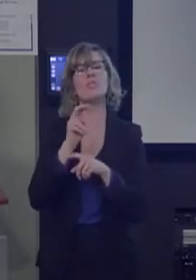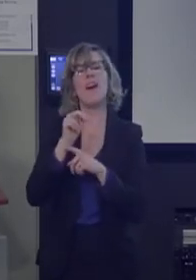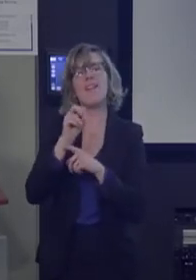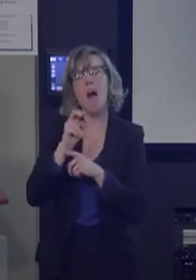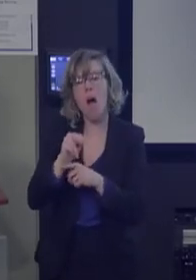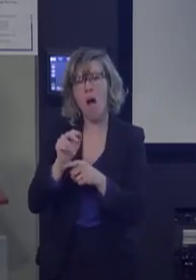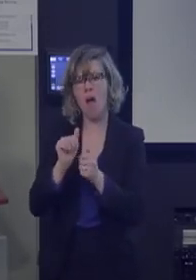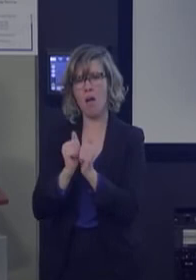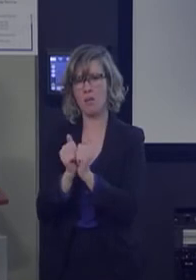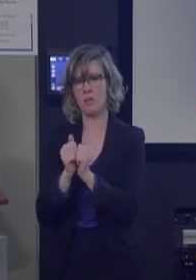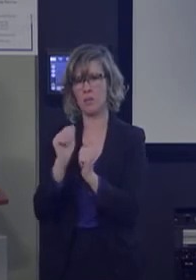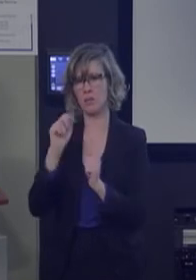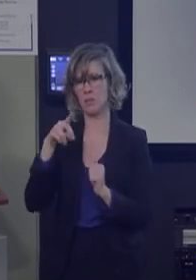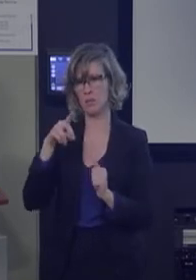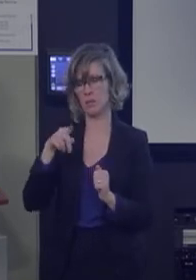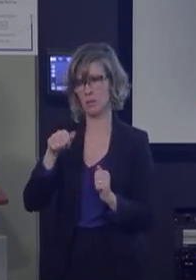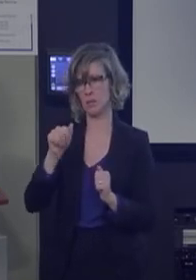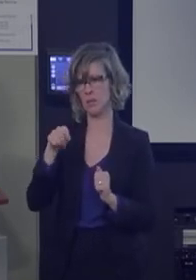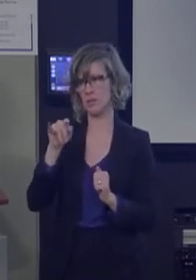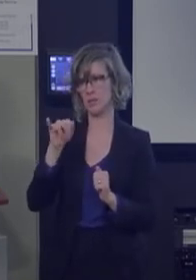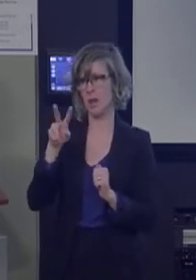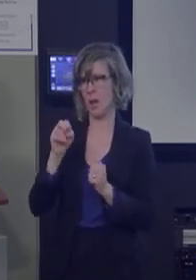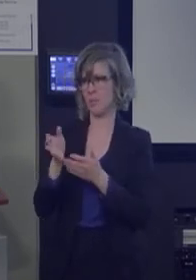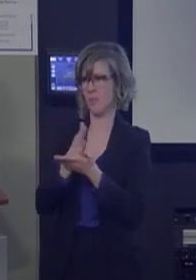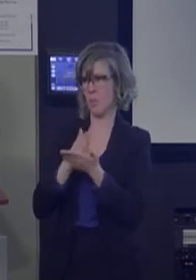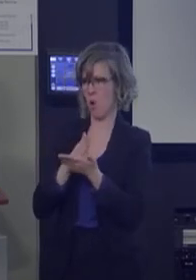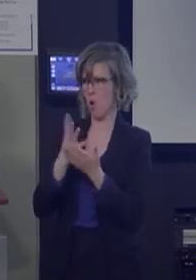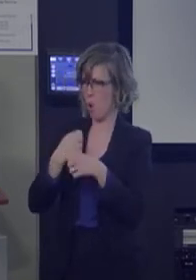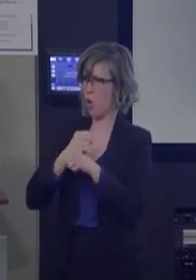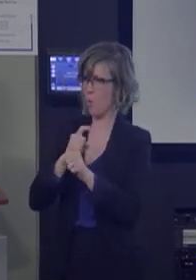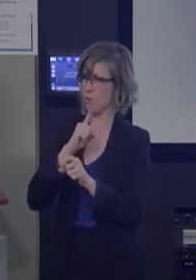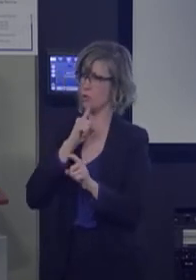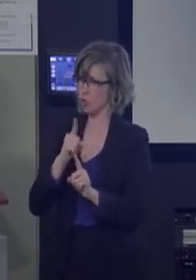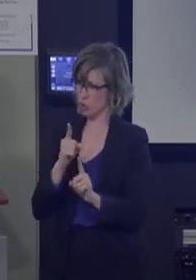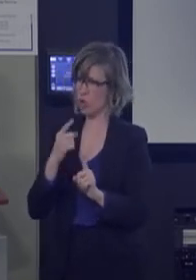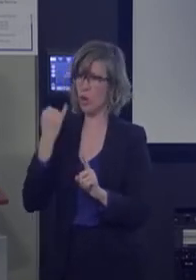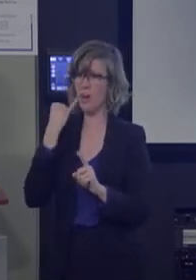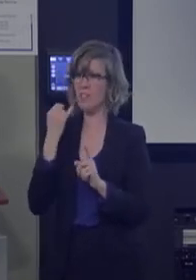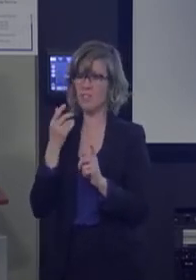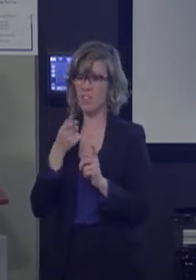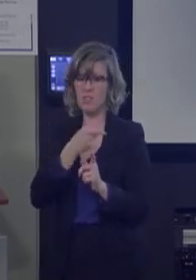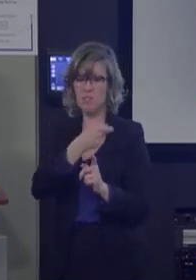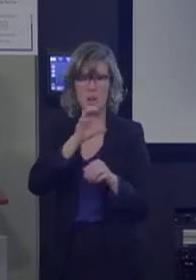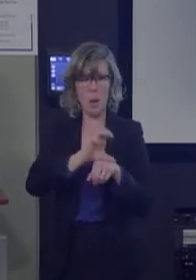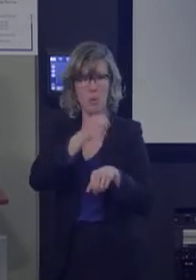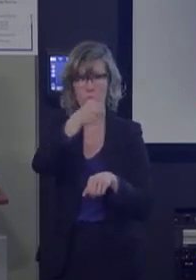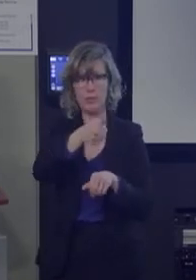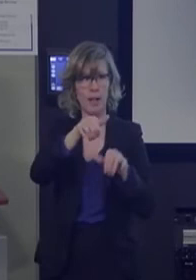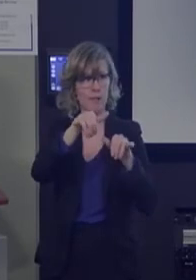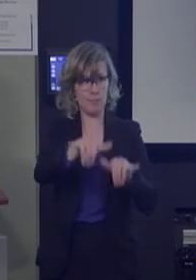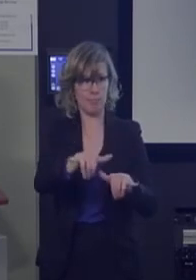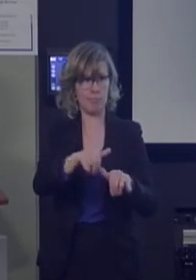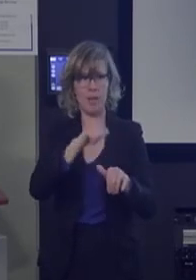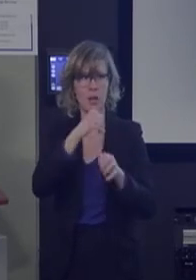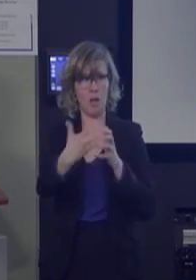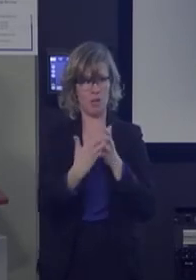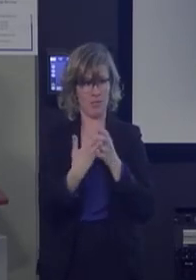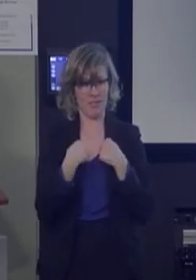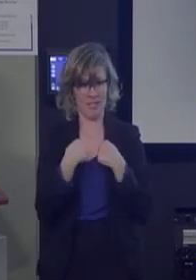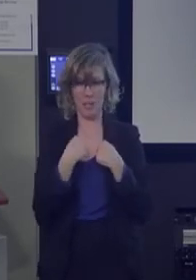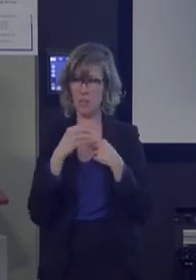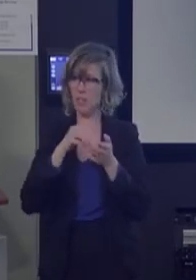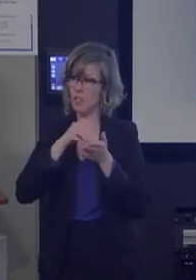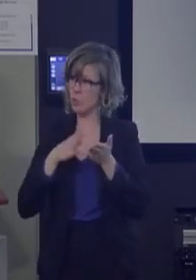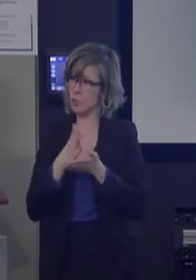sure that even without the adaptation, will students just sit still for a lesson in how to design experiments when it's being